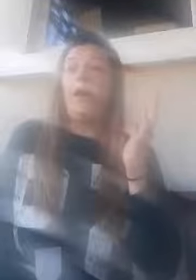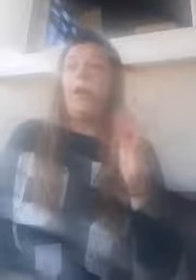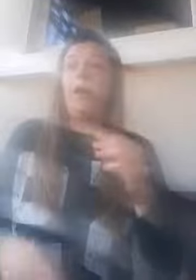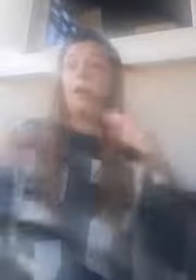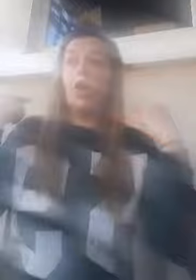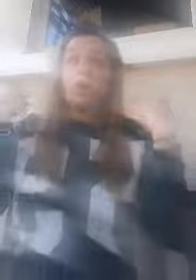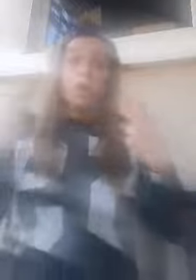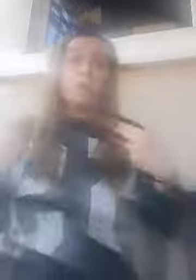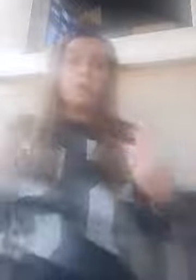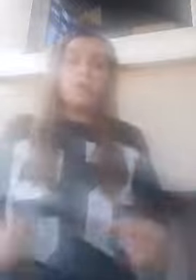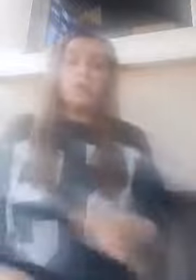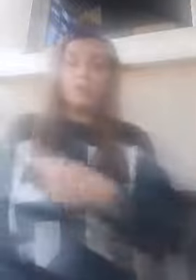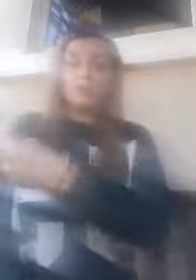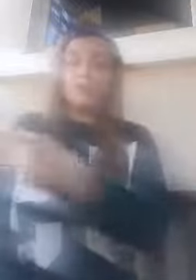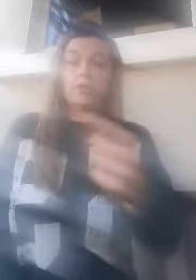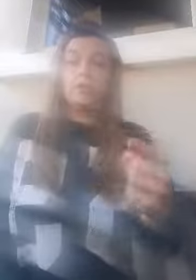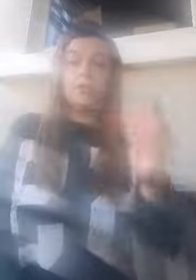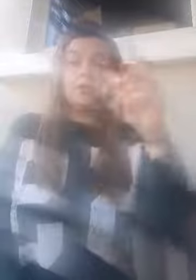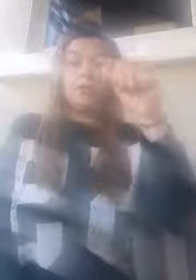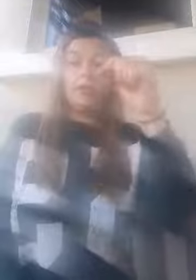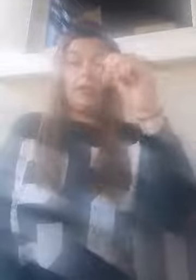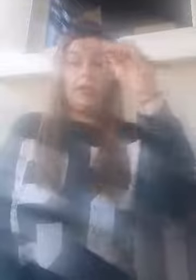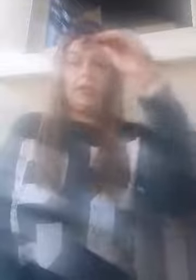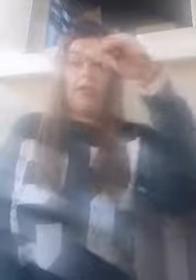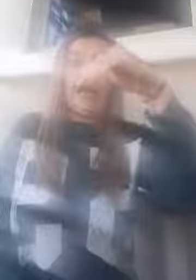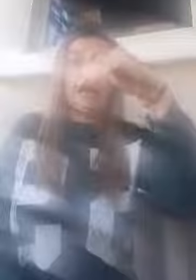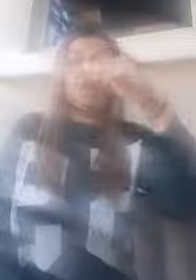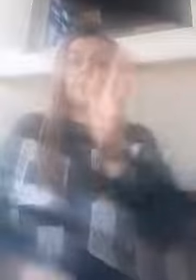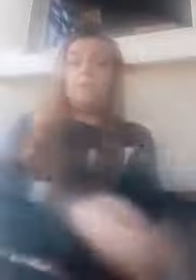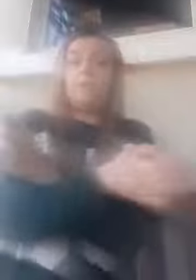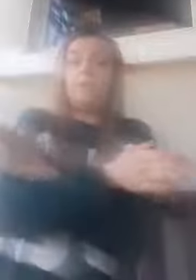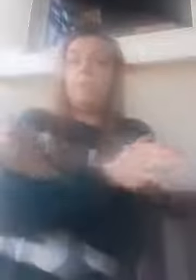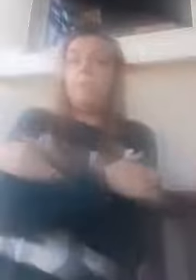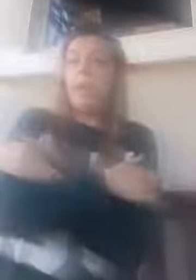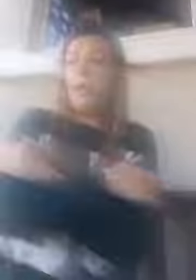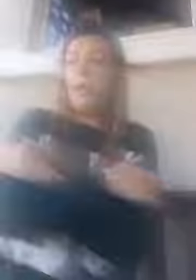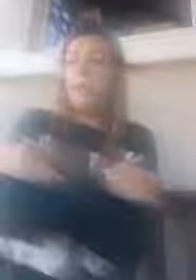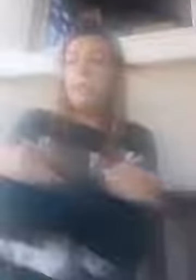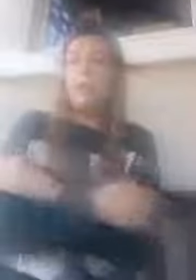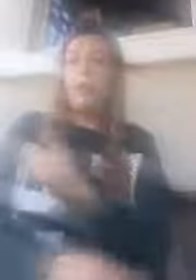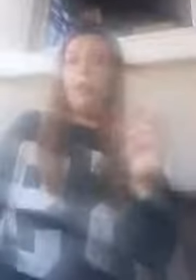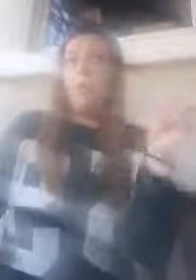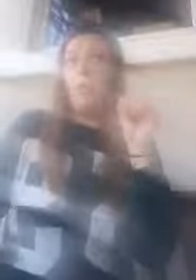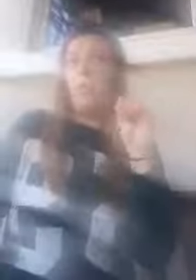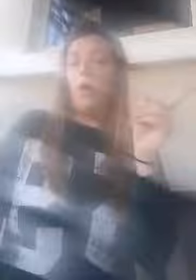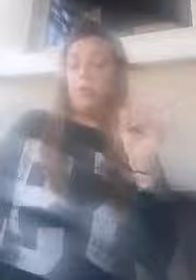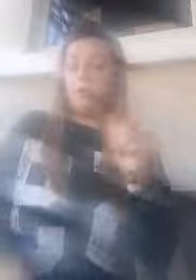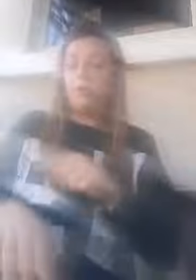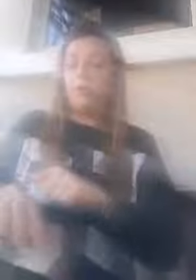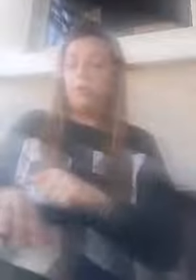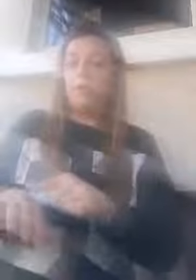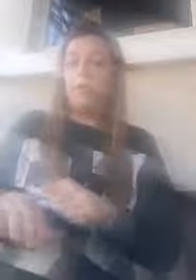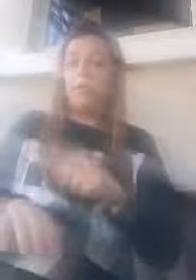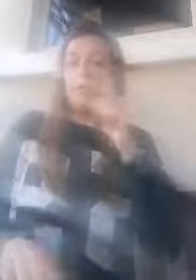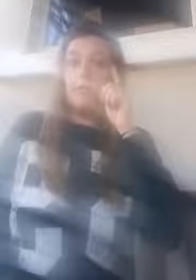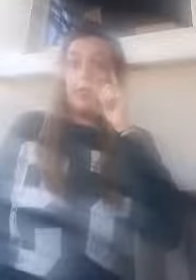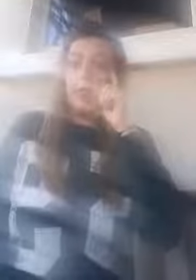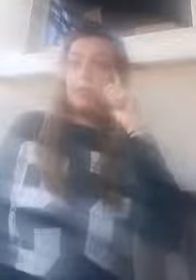When Goldilocks goes to the house with the bears, what do her blue eyes